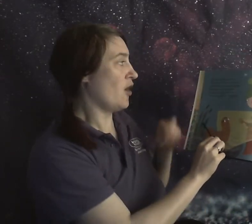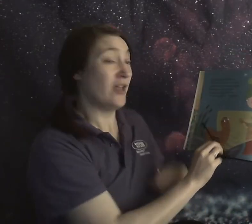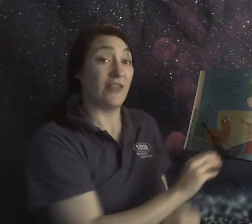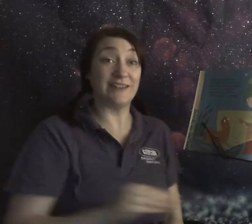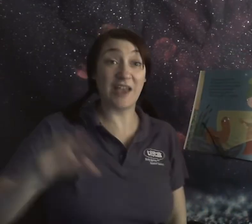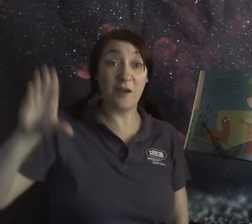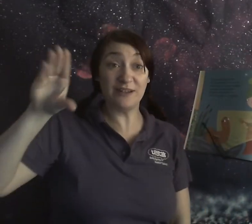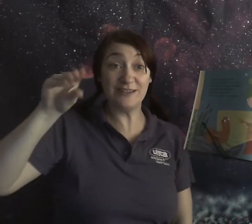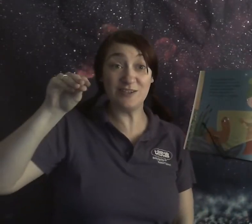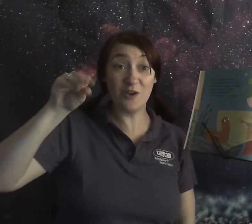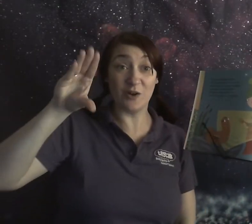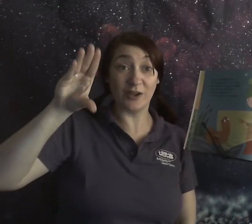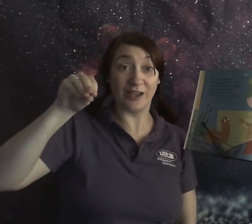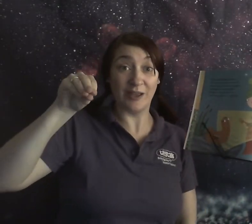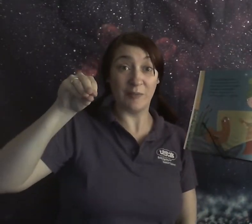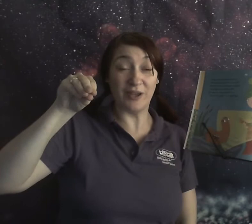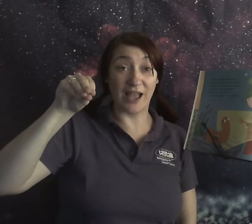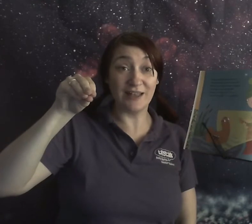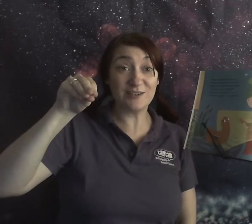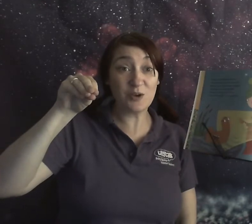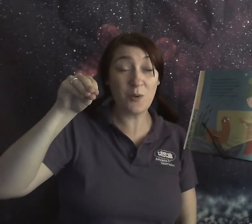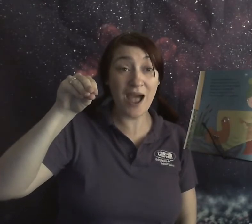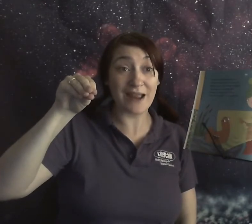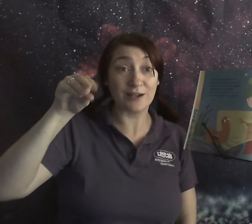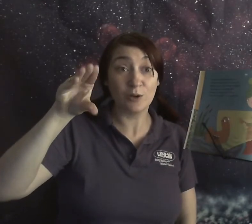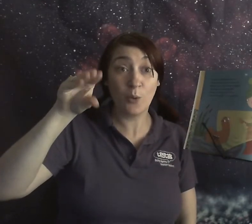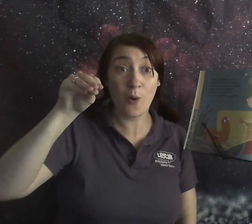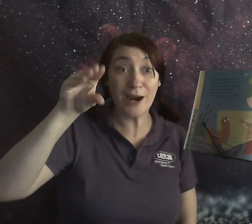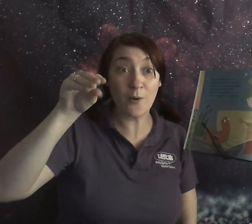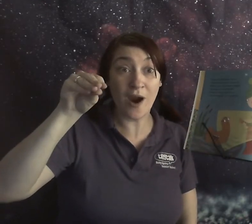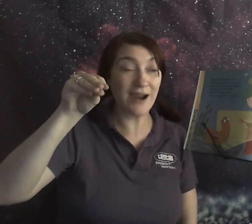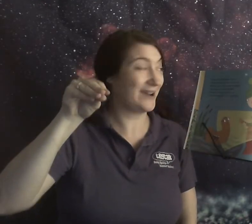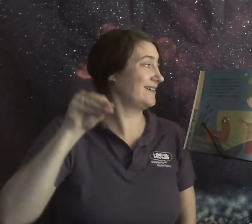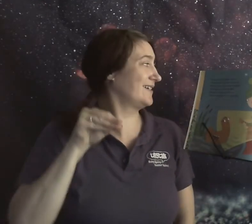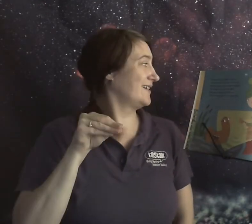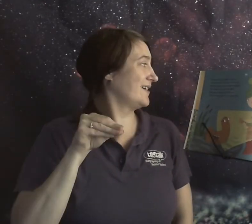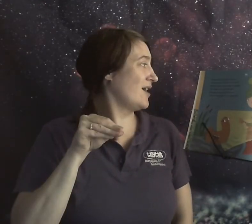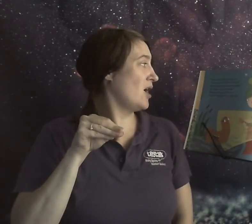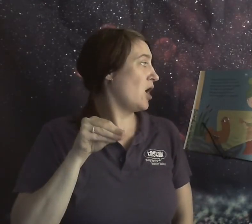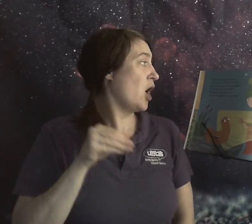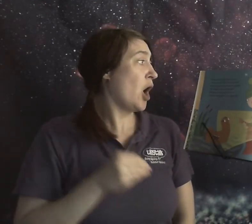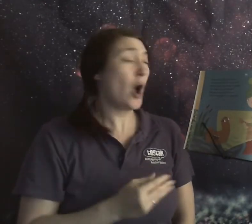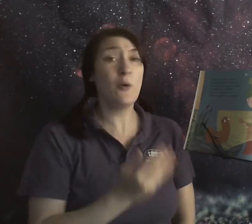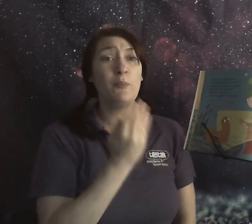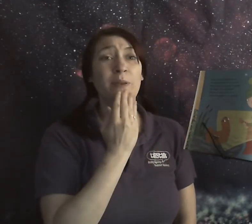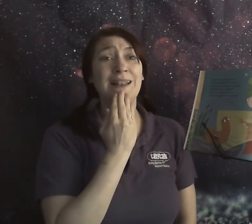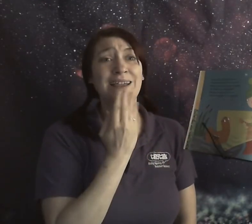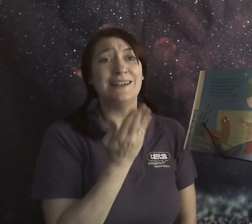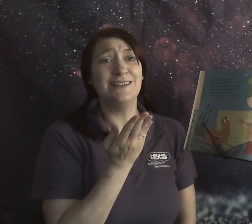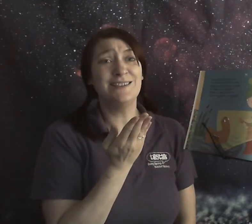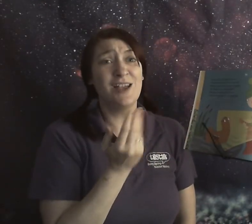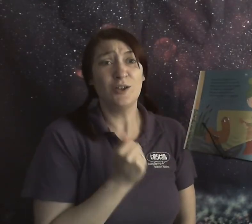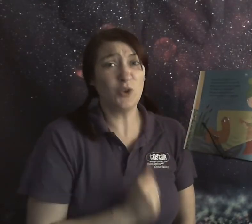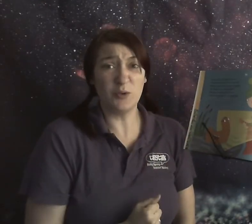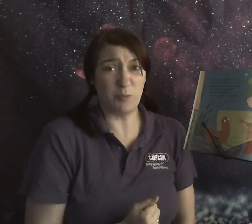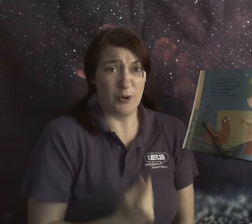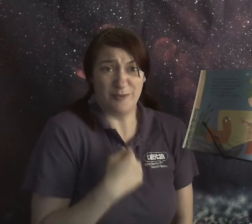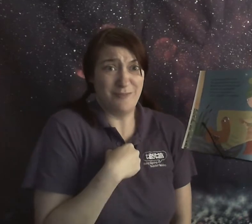their downy duck began to quack, quack, quack. Oh, please, don't put me in